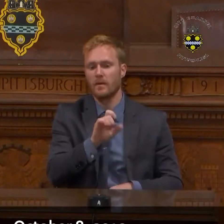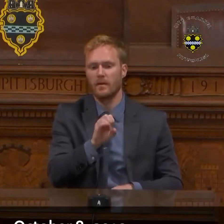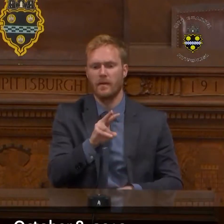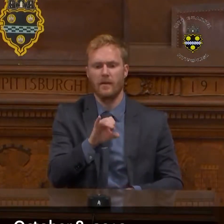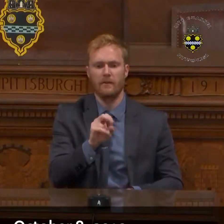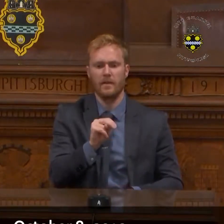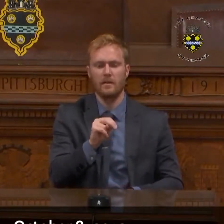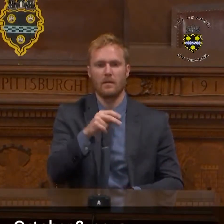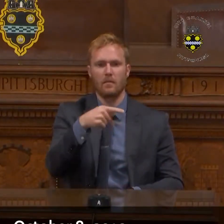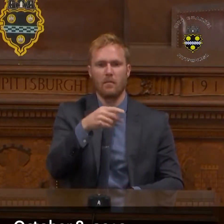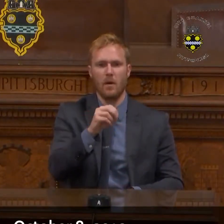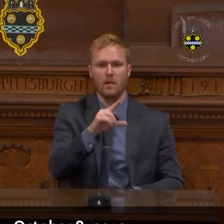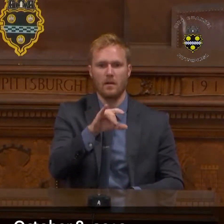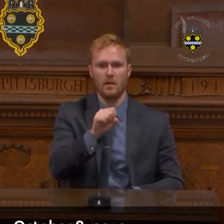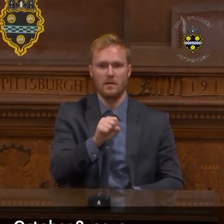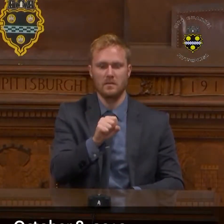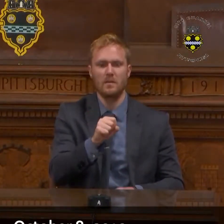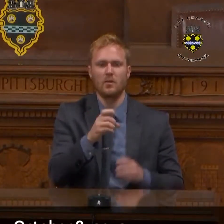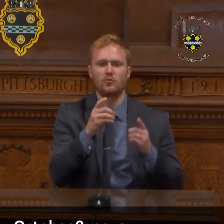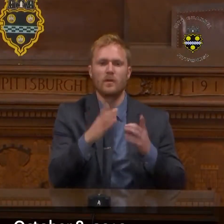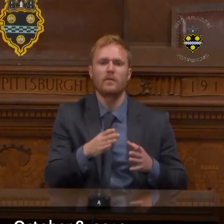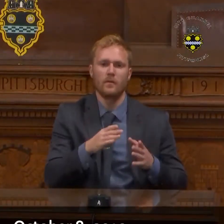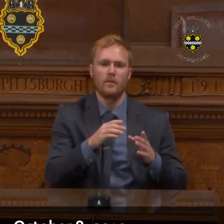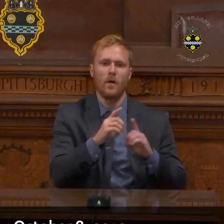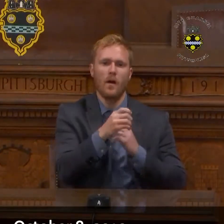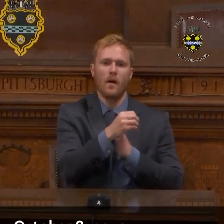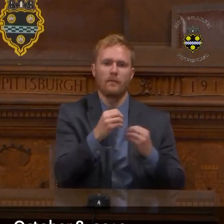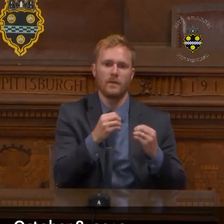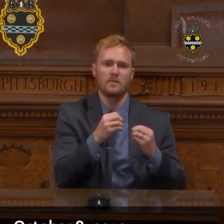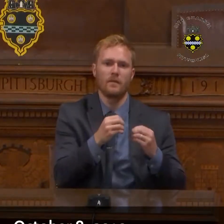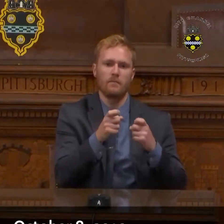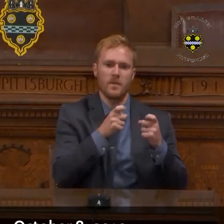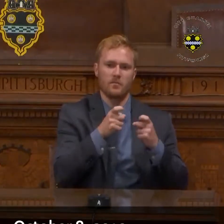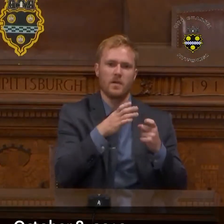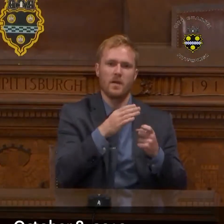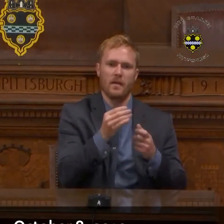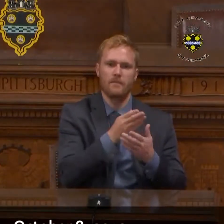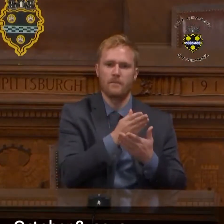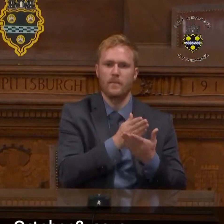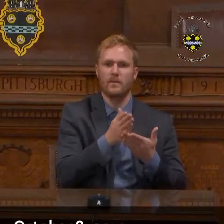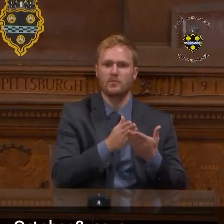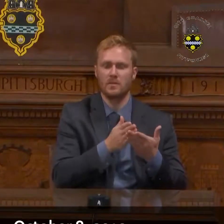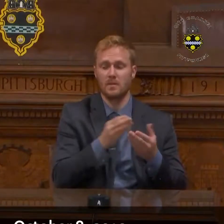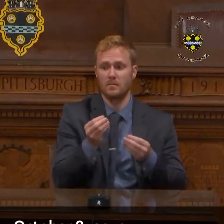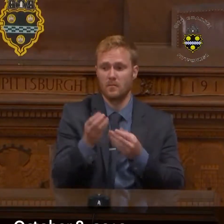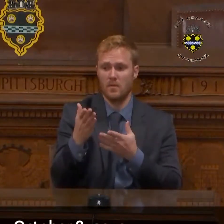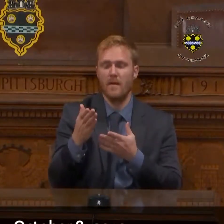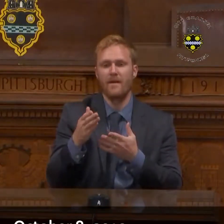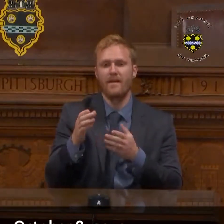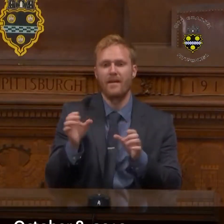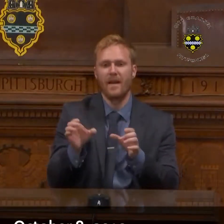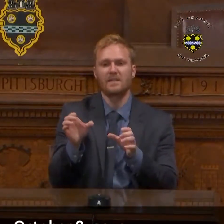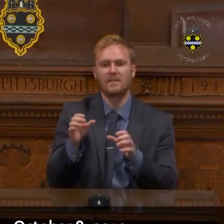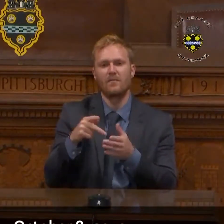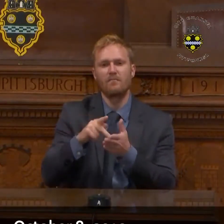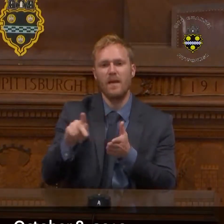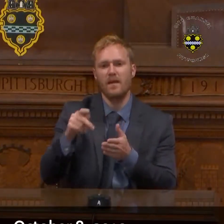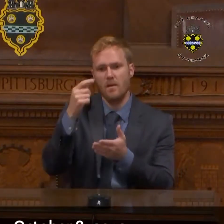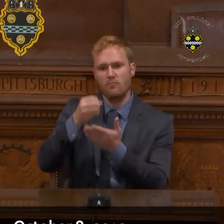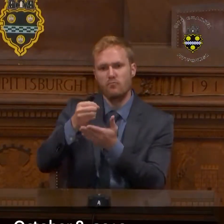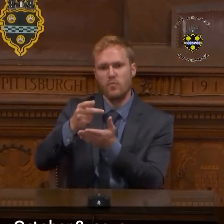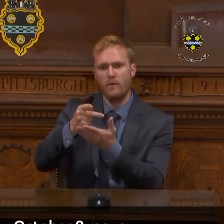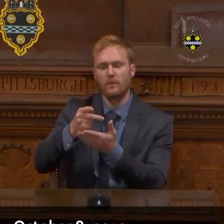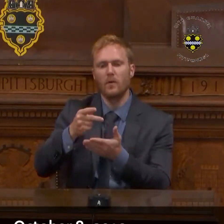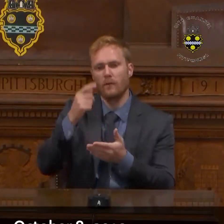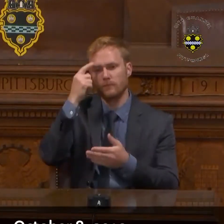of the Office of Management and Budget, submitting acting pay approvals on behalf of the Department of Mobility